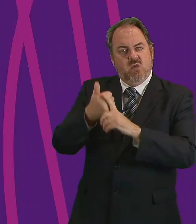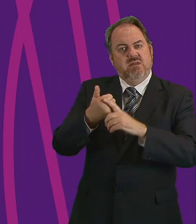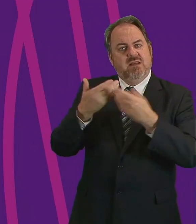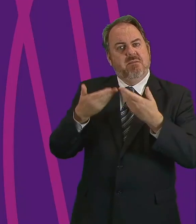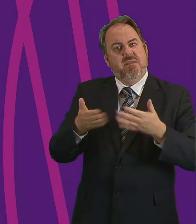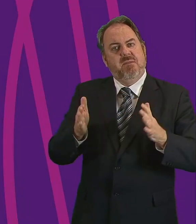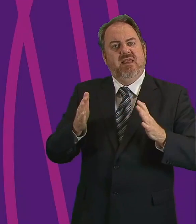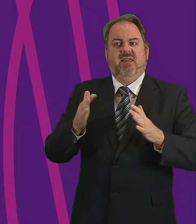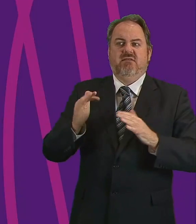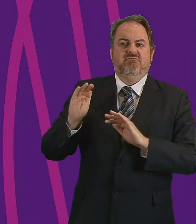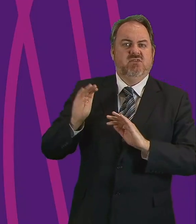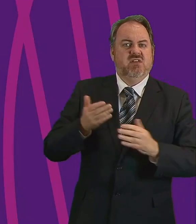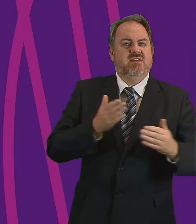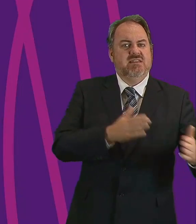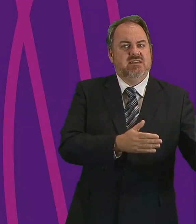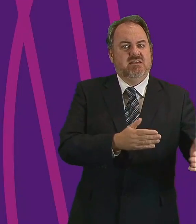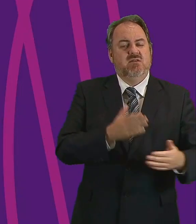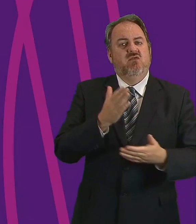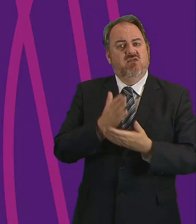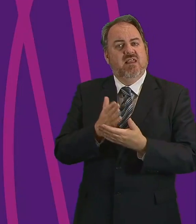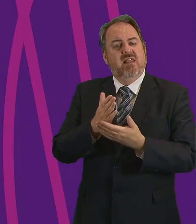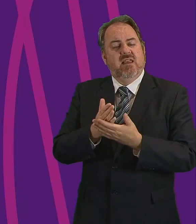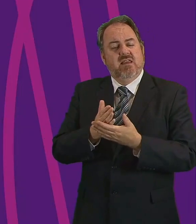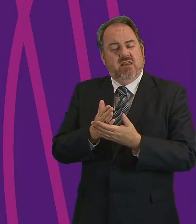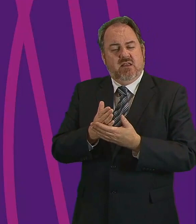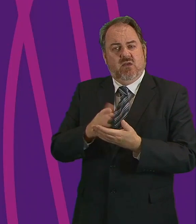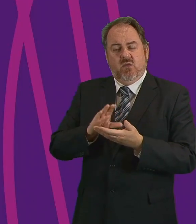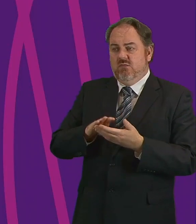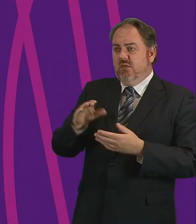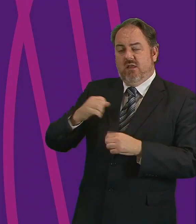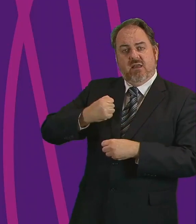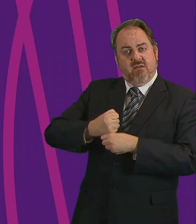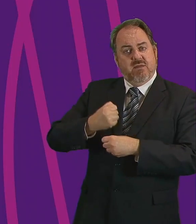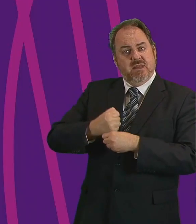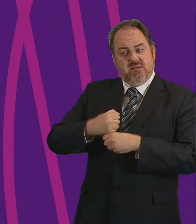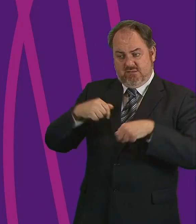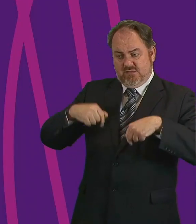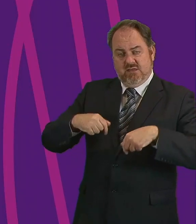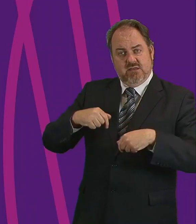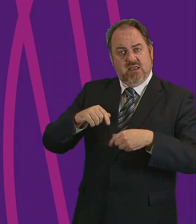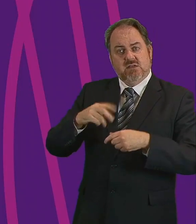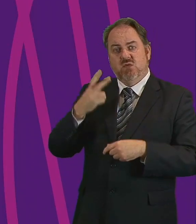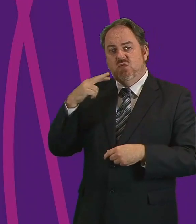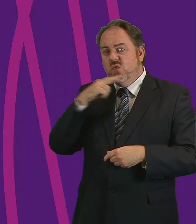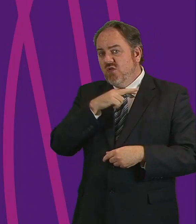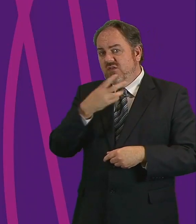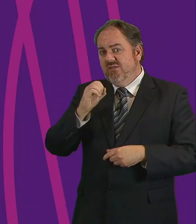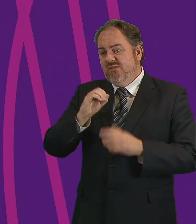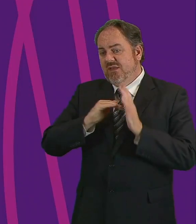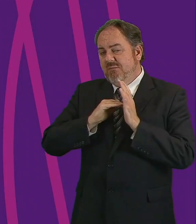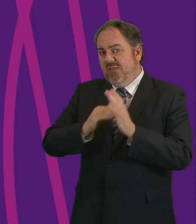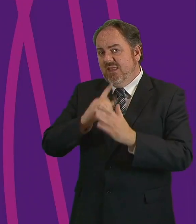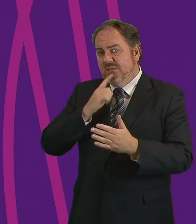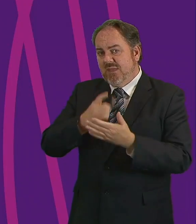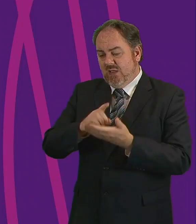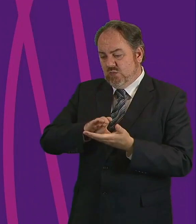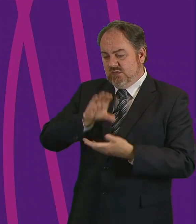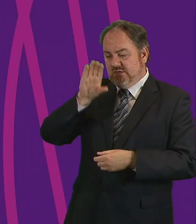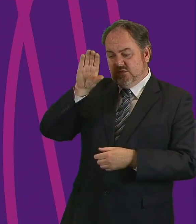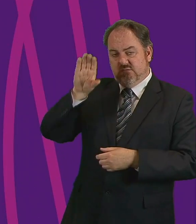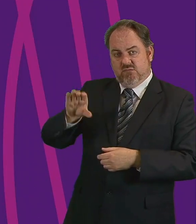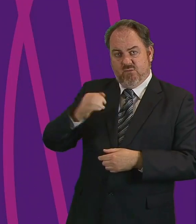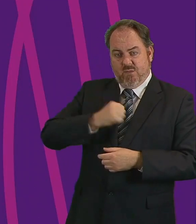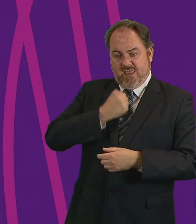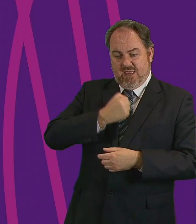today, the Scottish Government has prioritised £255 million from within its existing budget, and the room